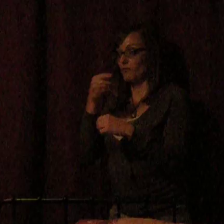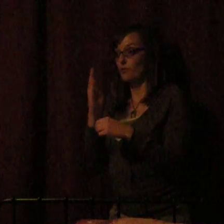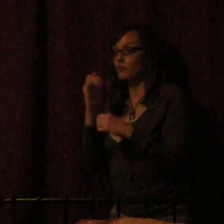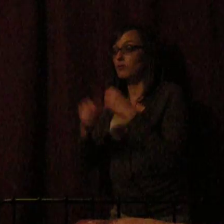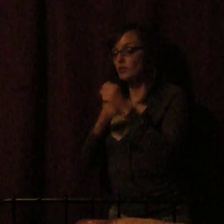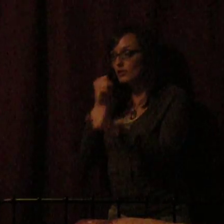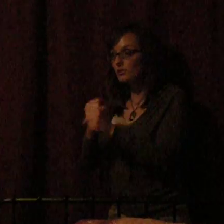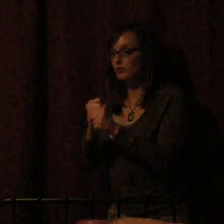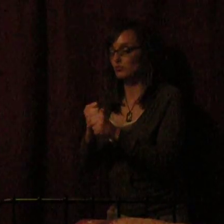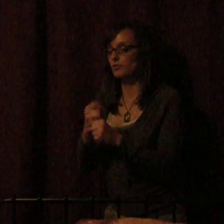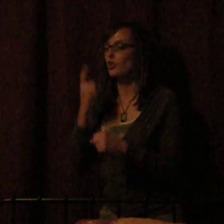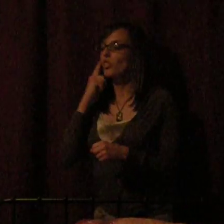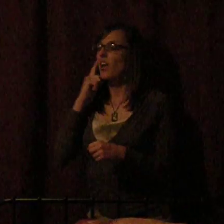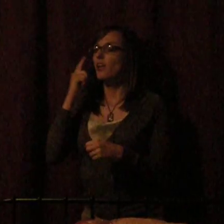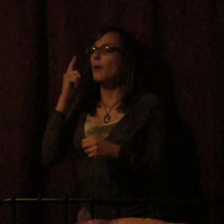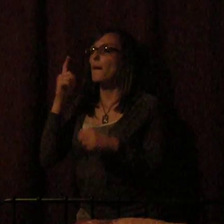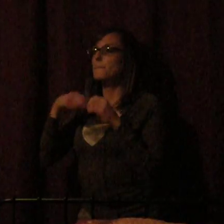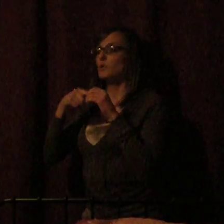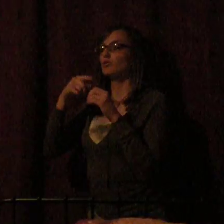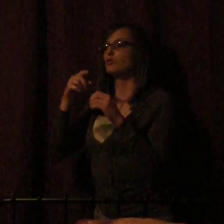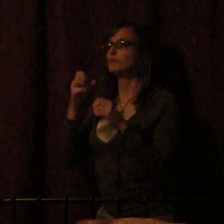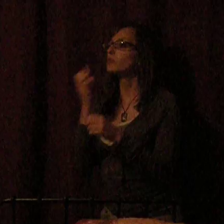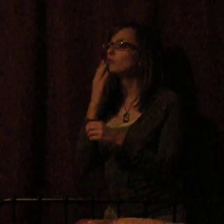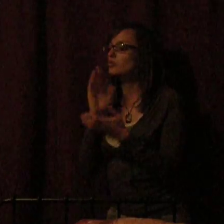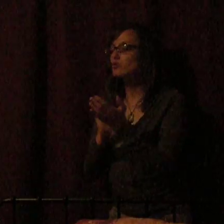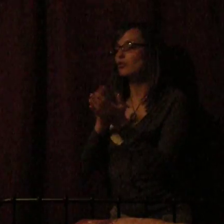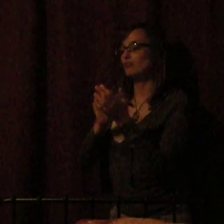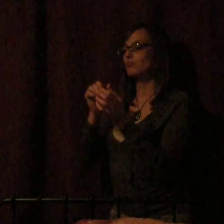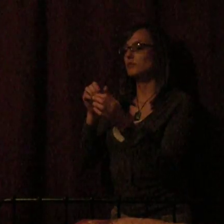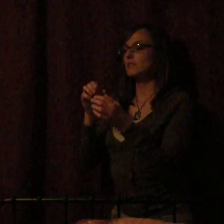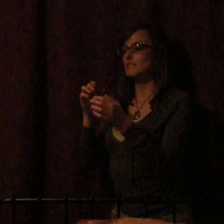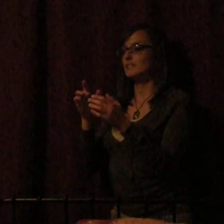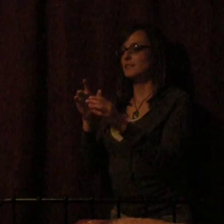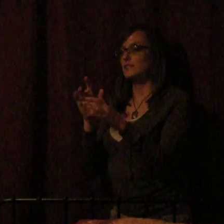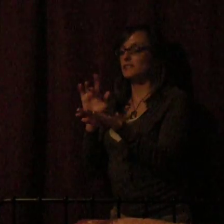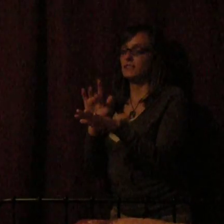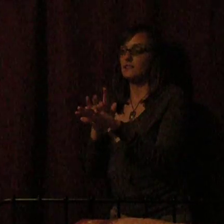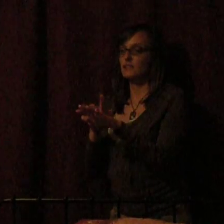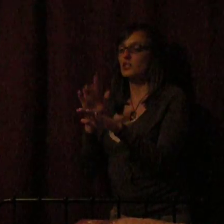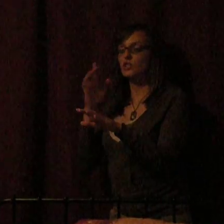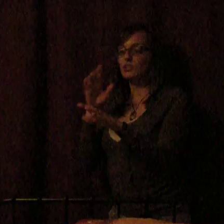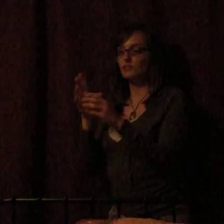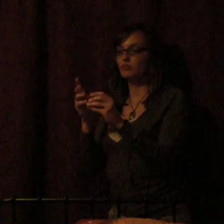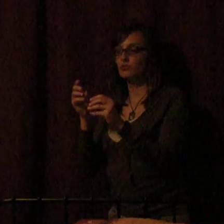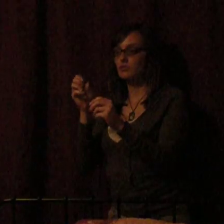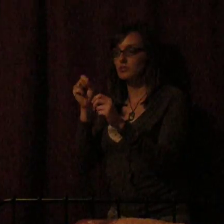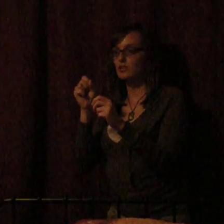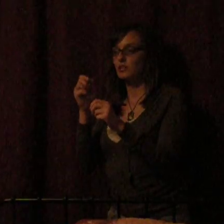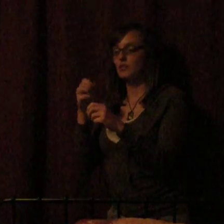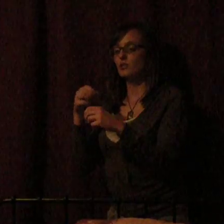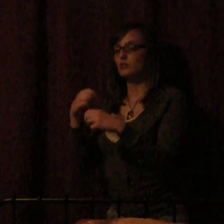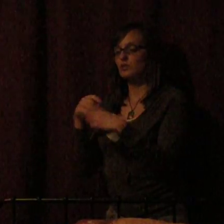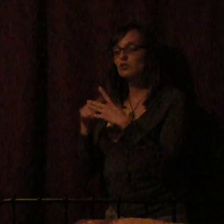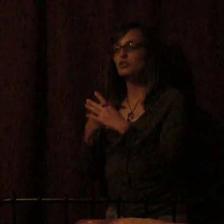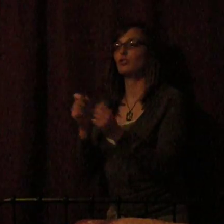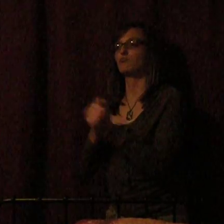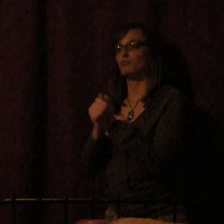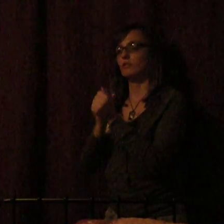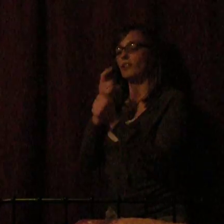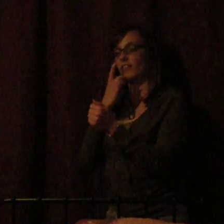switch? A light-sensitive surfactant. We made one of those about 5 years ago. And next we thought, why not